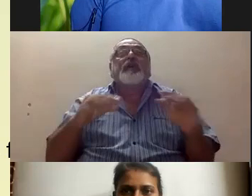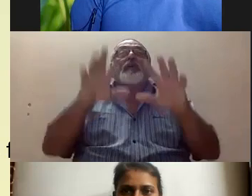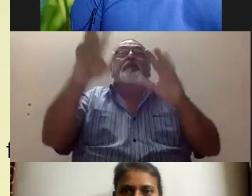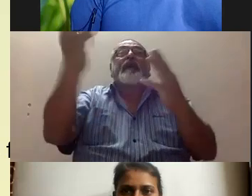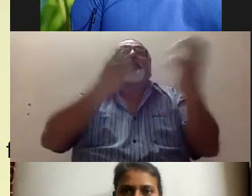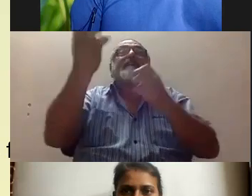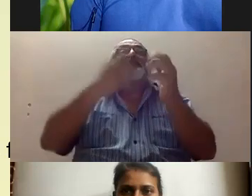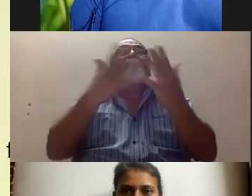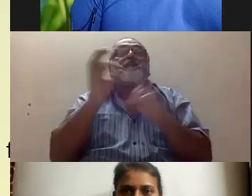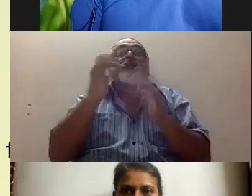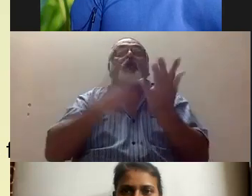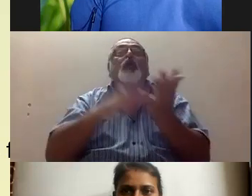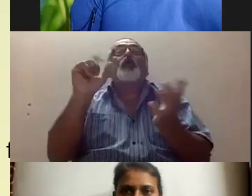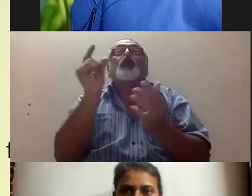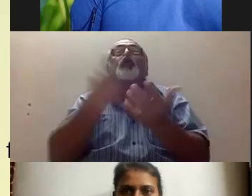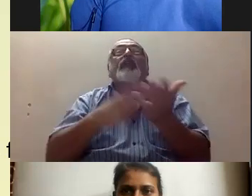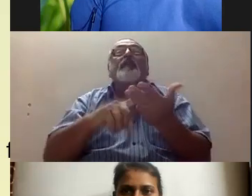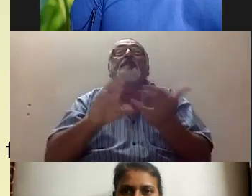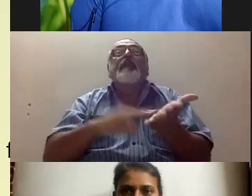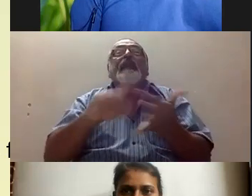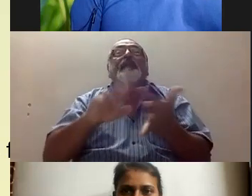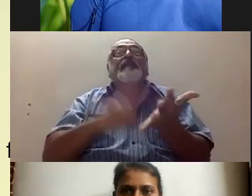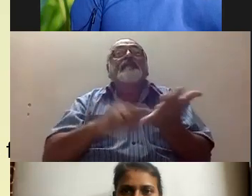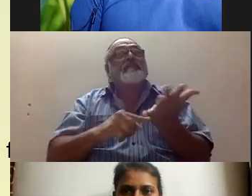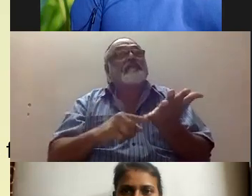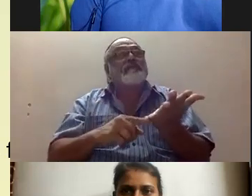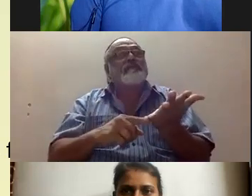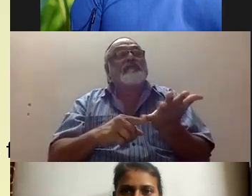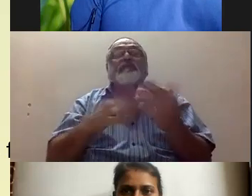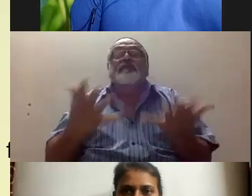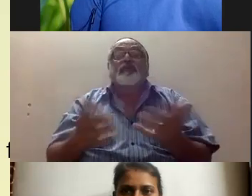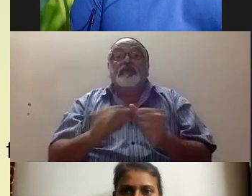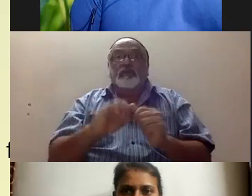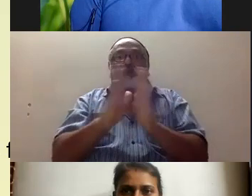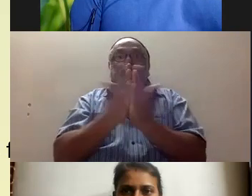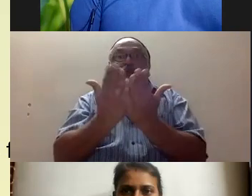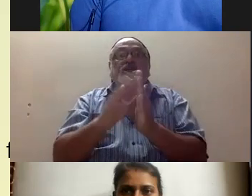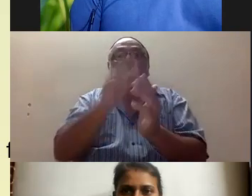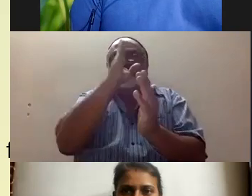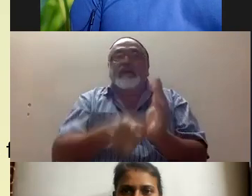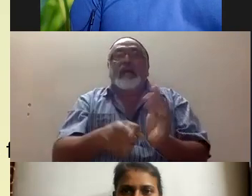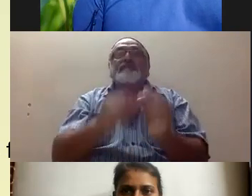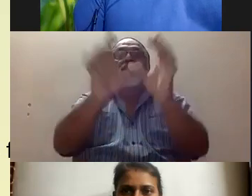really in wonder, because at one shot they got so many entrepreneurs.